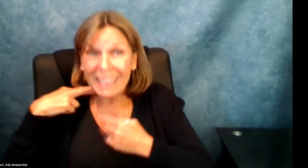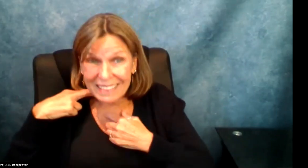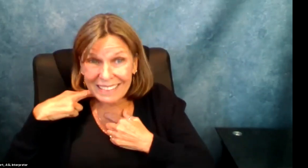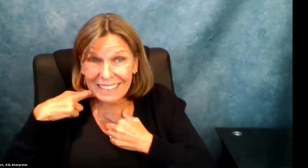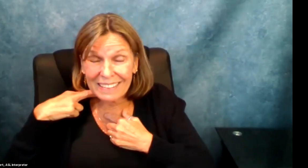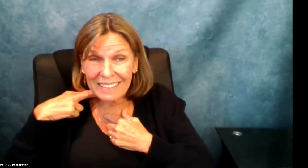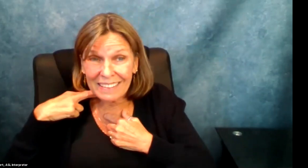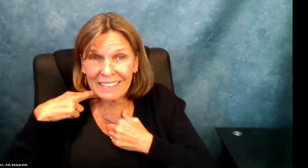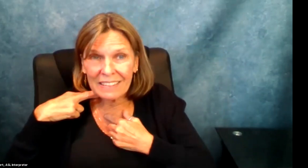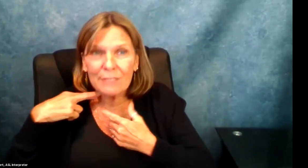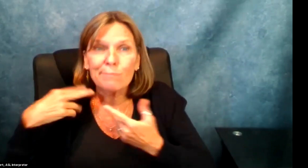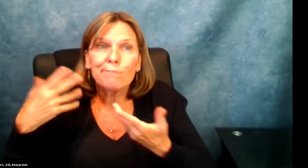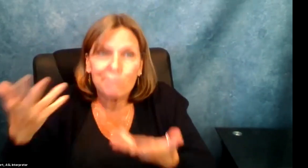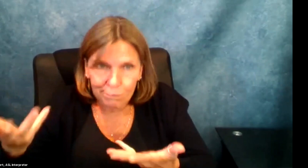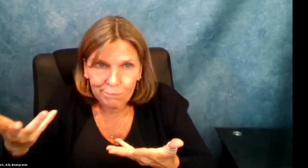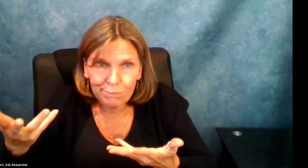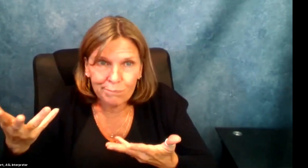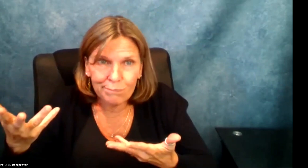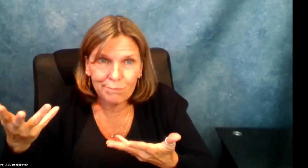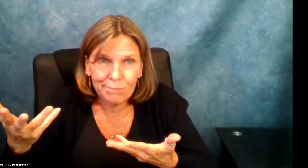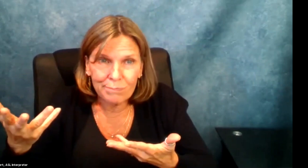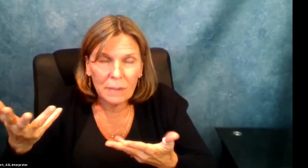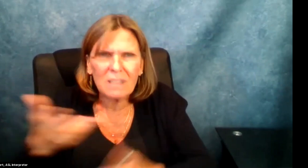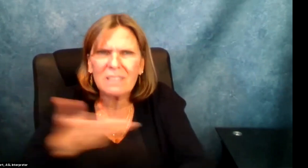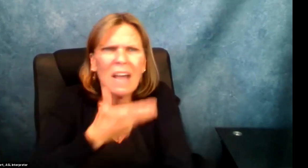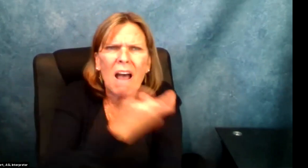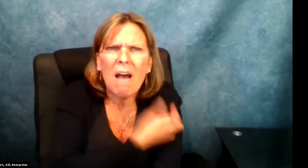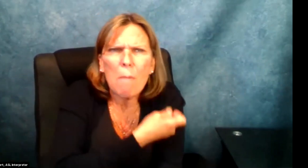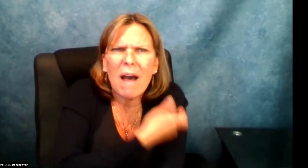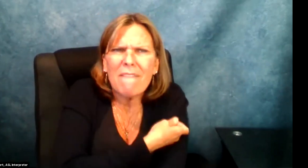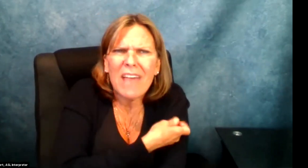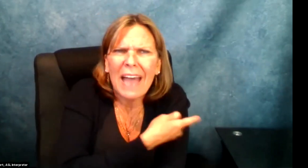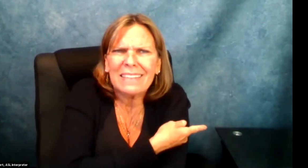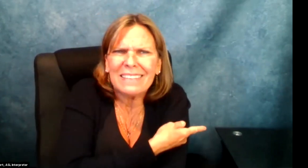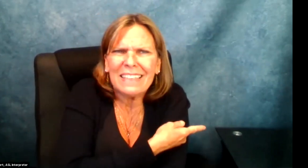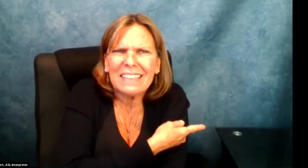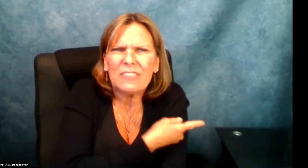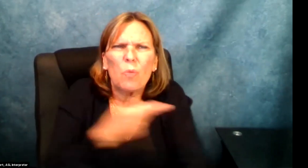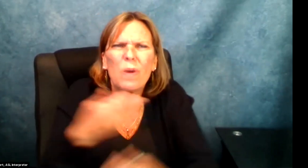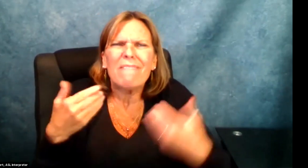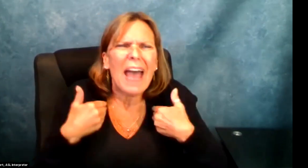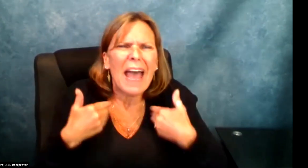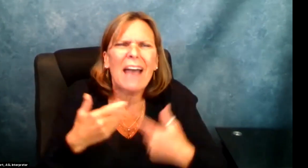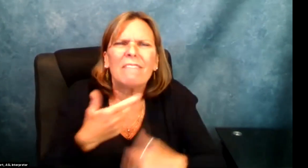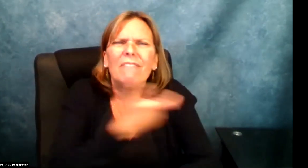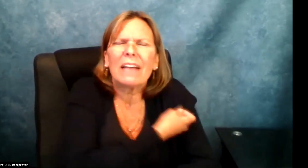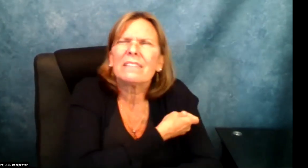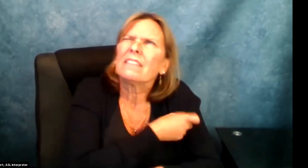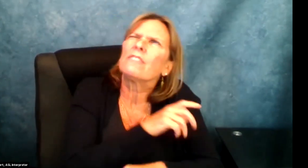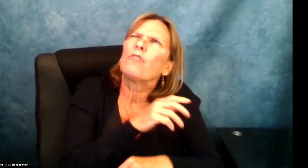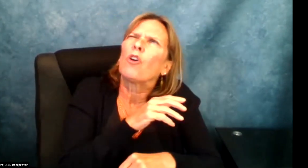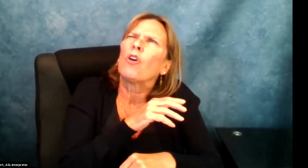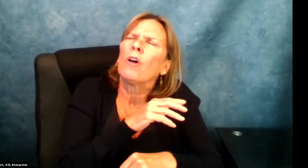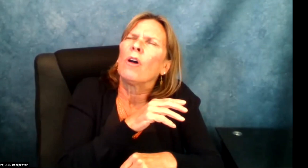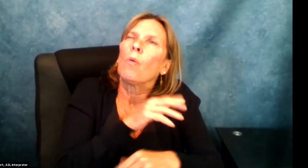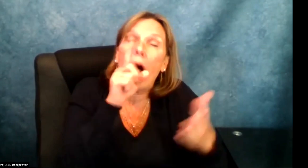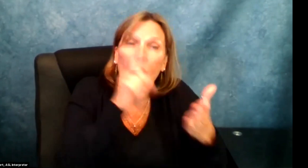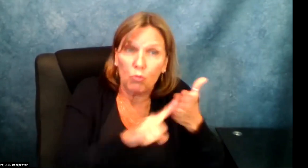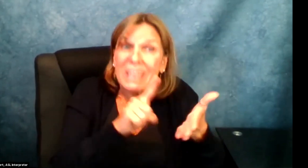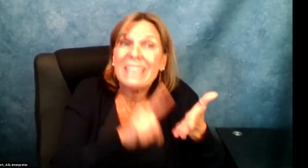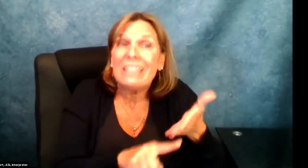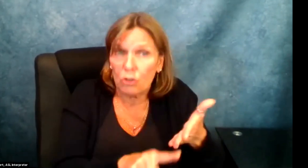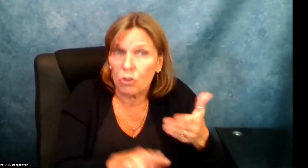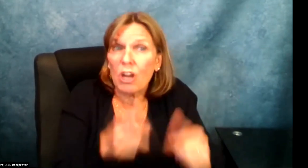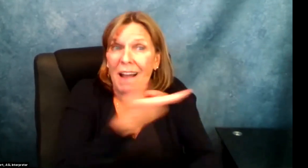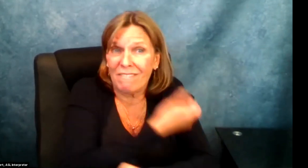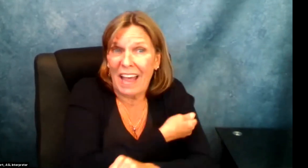and the theory around vaccine, because vaccines are not new. They've been around for hundreds. I mean, well, the research on vaccine goes way